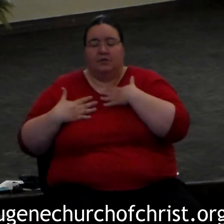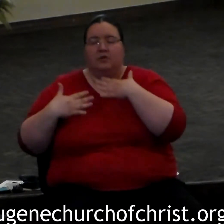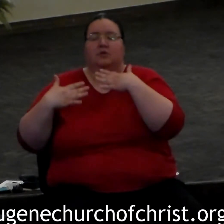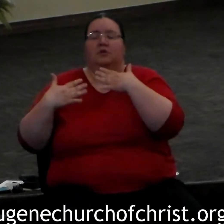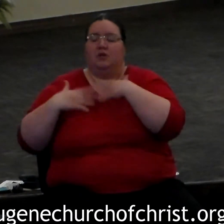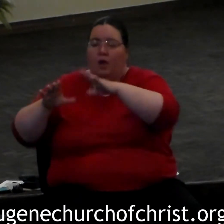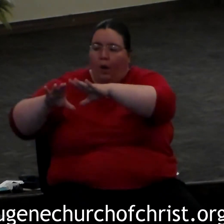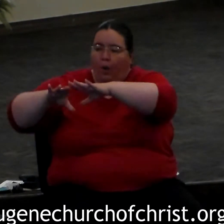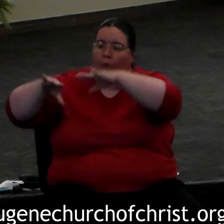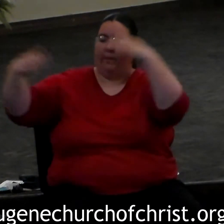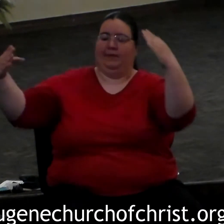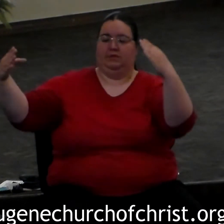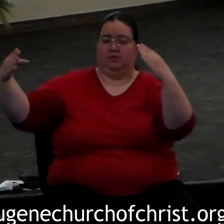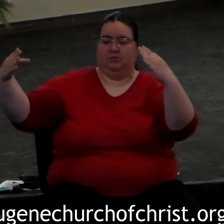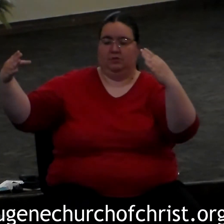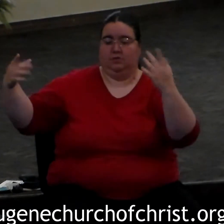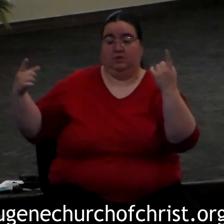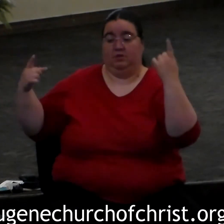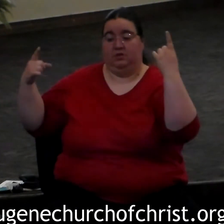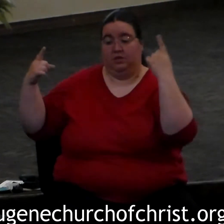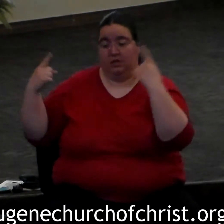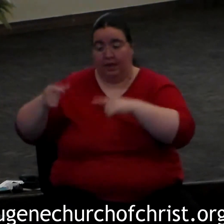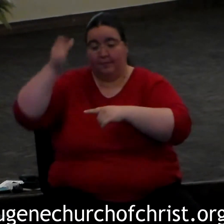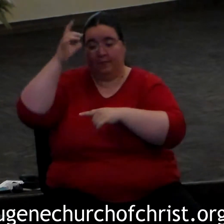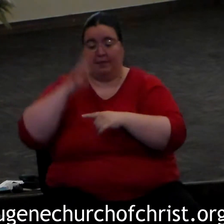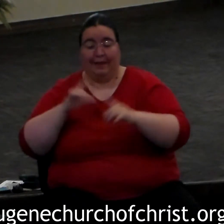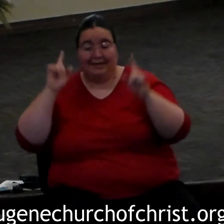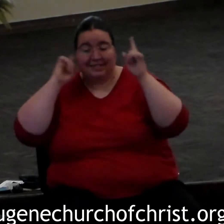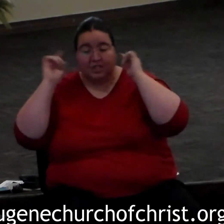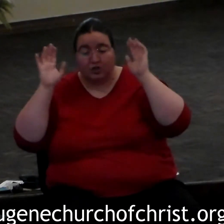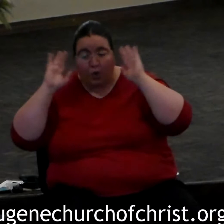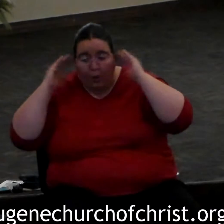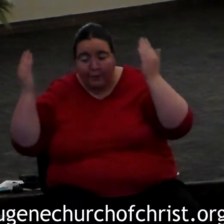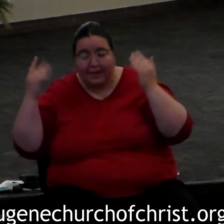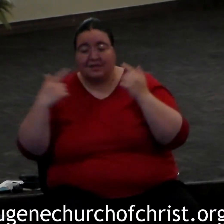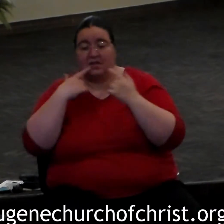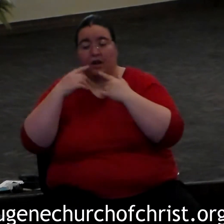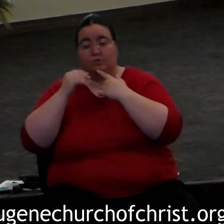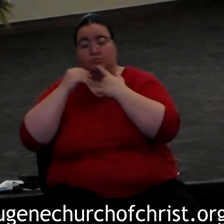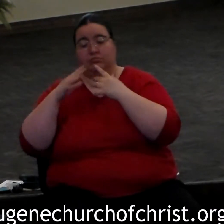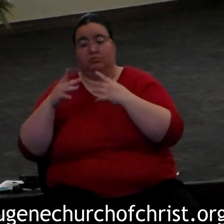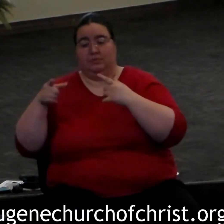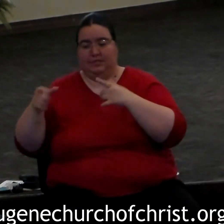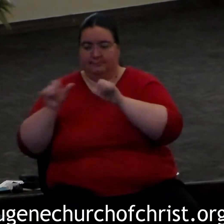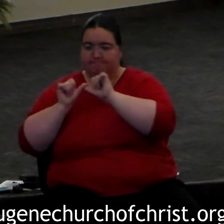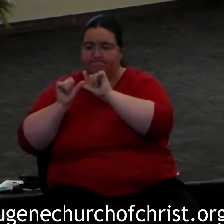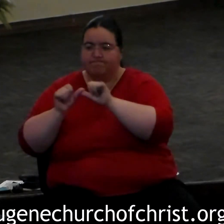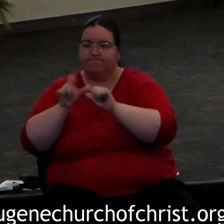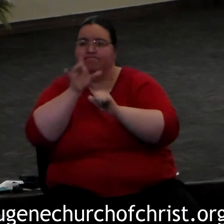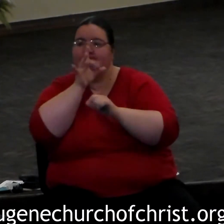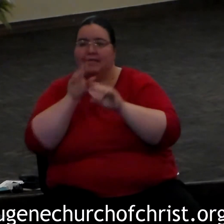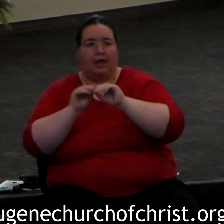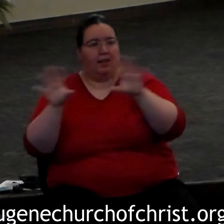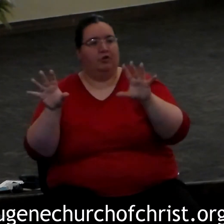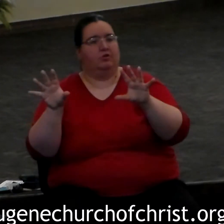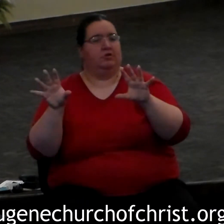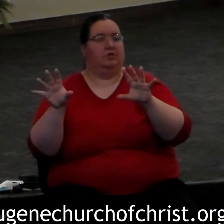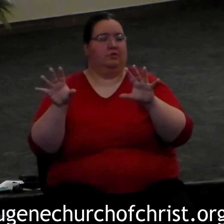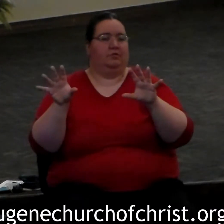ears were opened, his tongue was loosened, and he began to speak plainly. And like we've talked about with some of these other miracles, he did